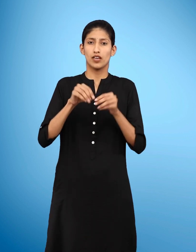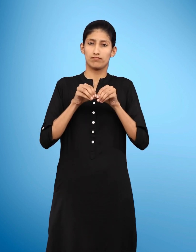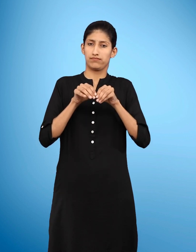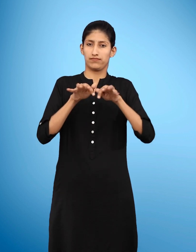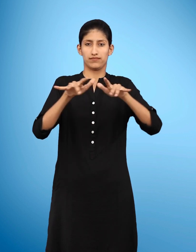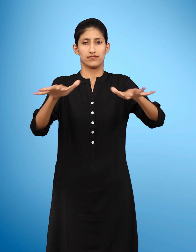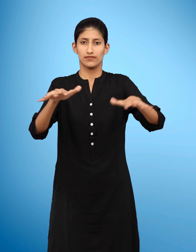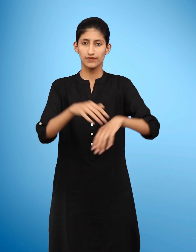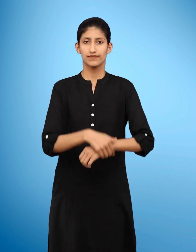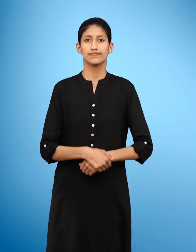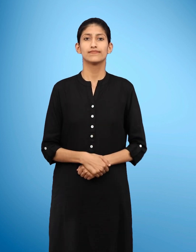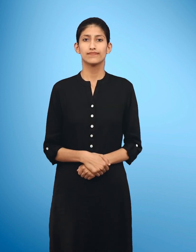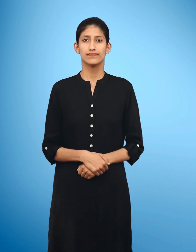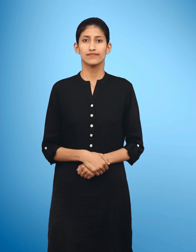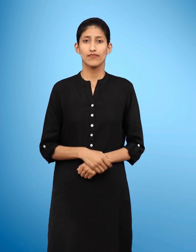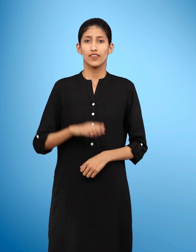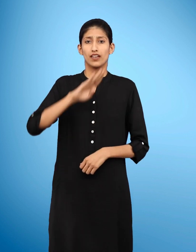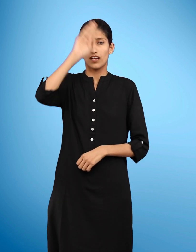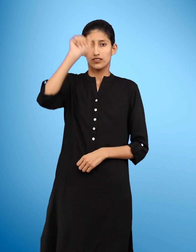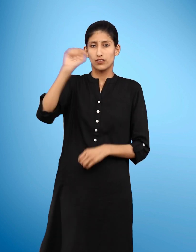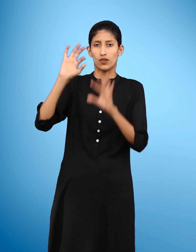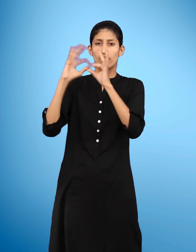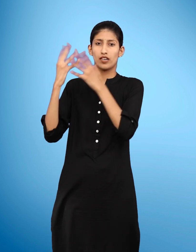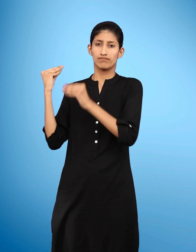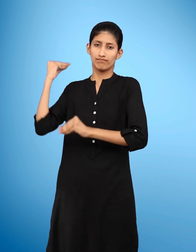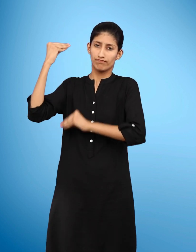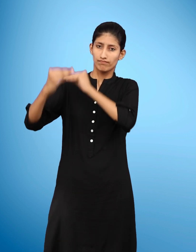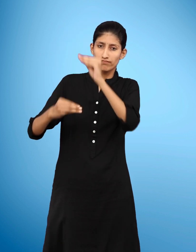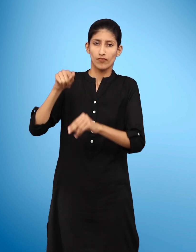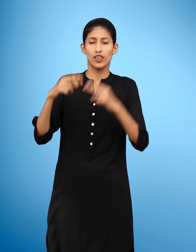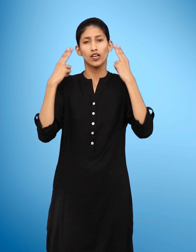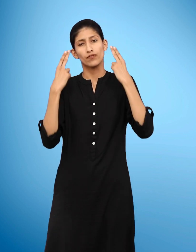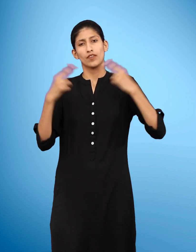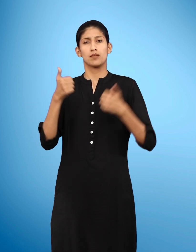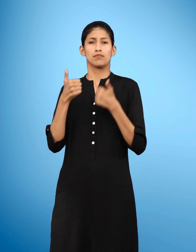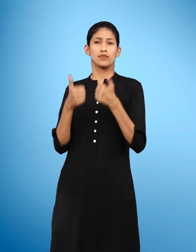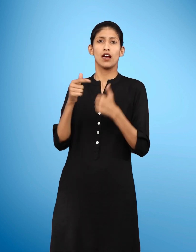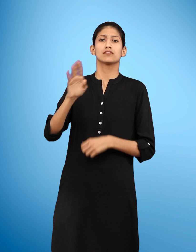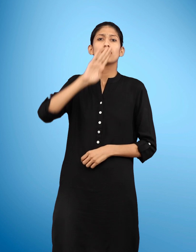The spread of Buddhism. The most famous Kushana ruler was Kanishka,